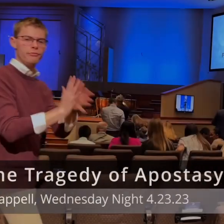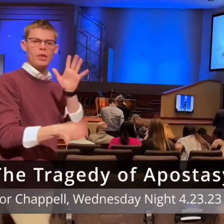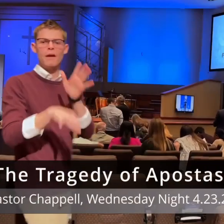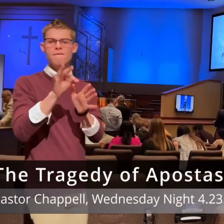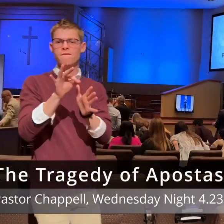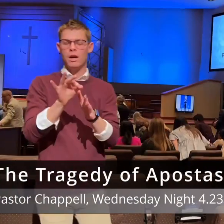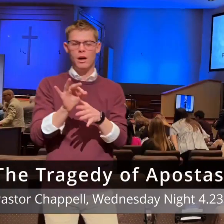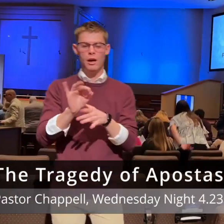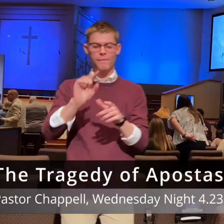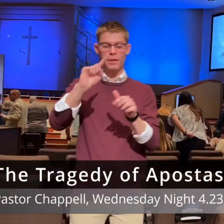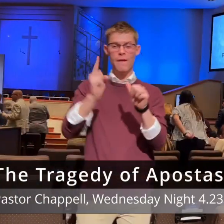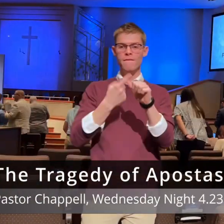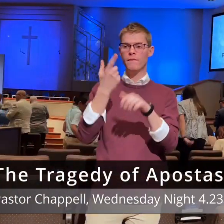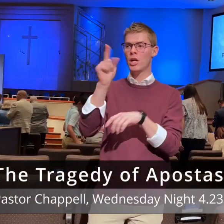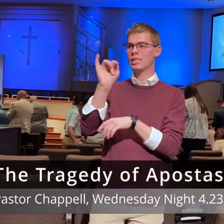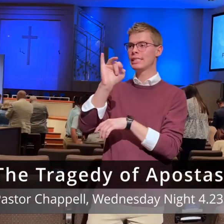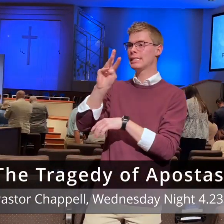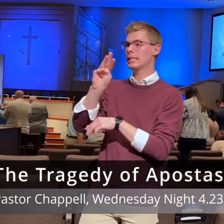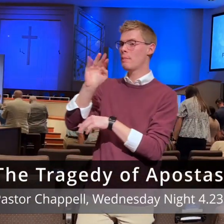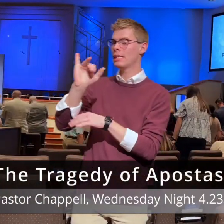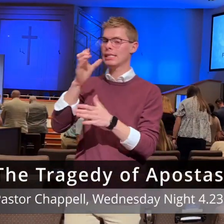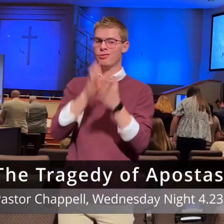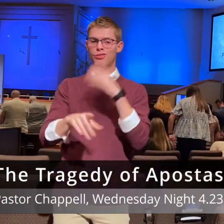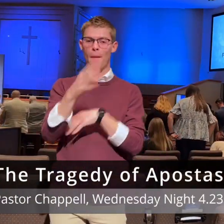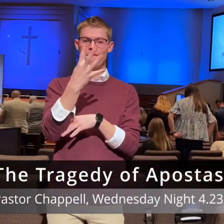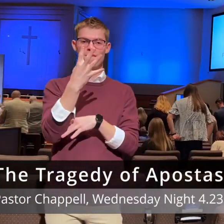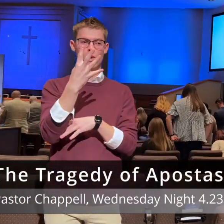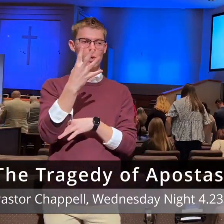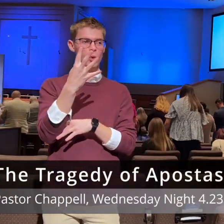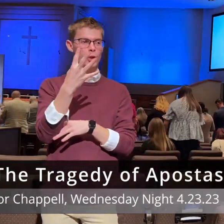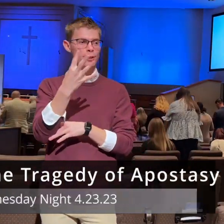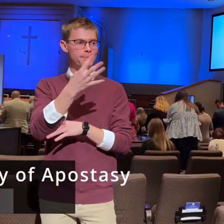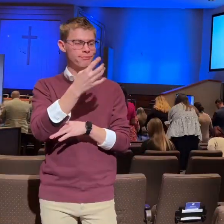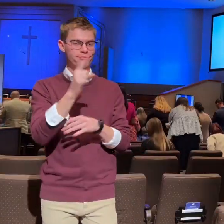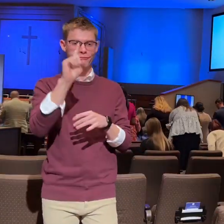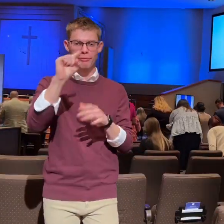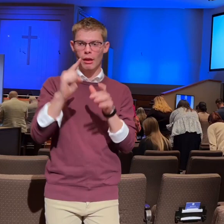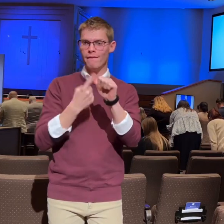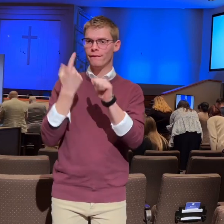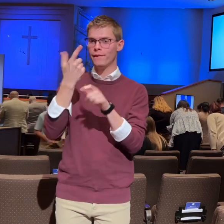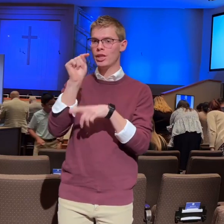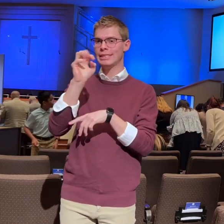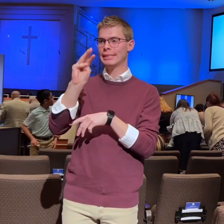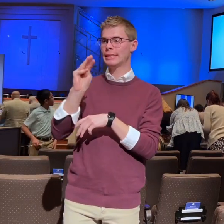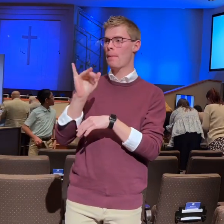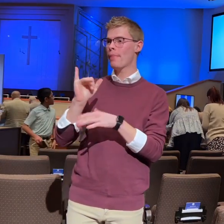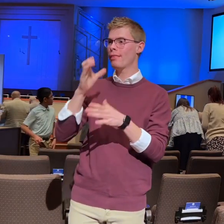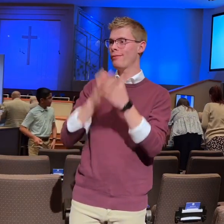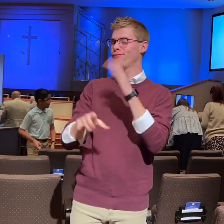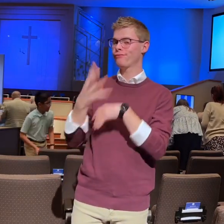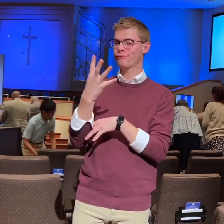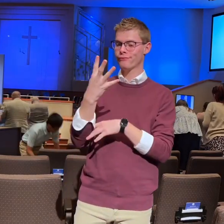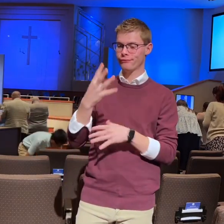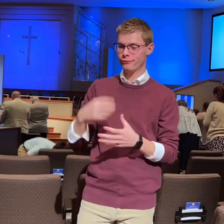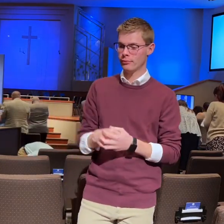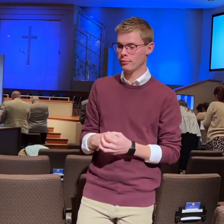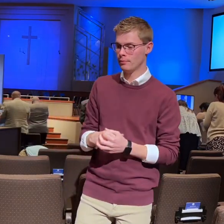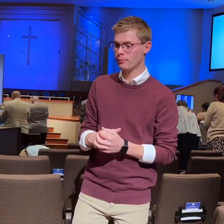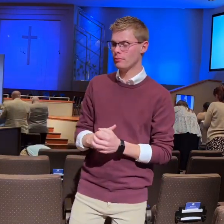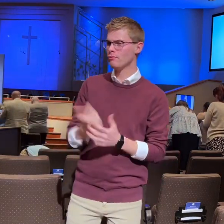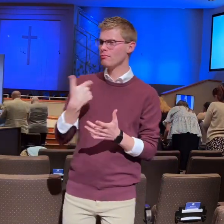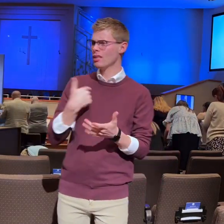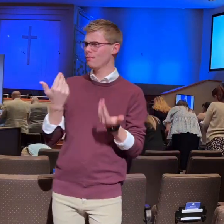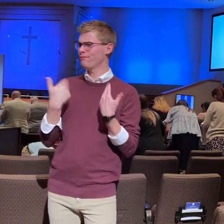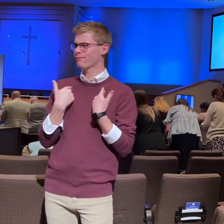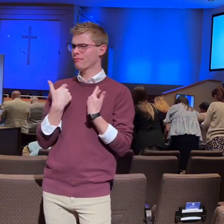to 1st Timothy chapter 4 for the scripture reading tonight. 1st Timothy chapter 4. And you should have received an outline